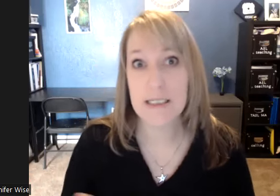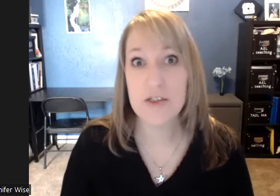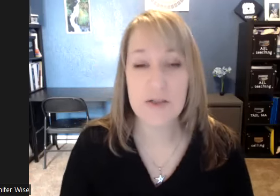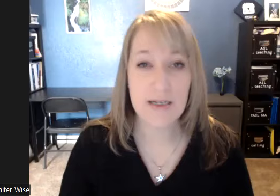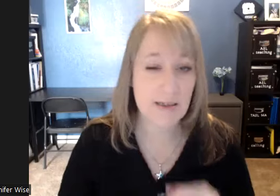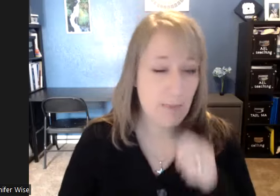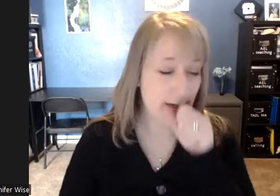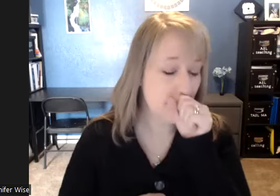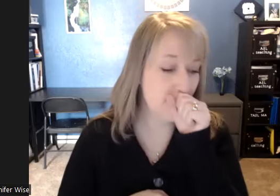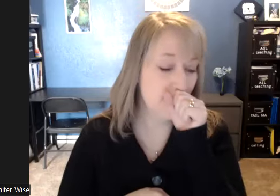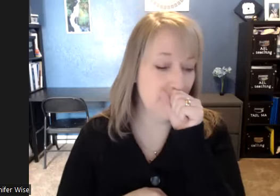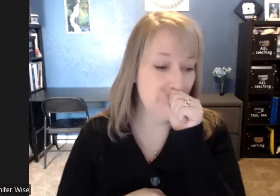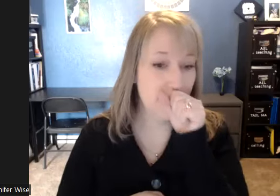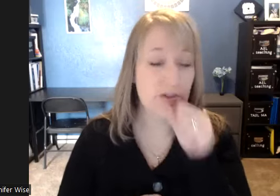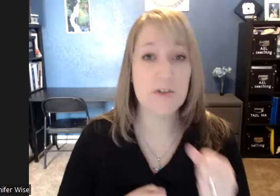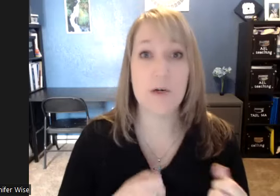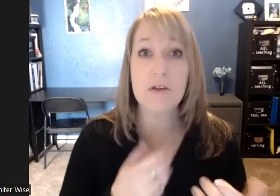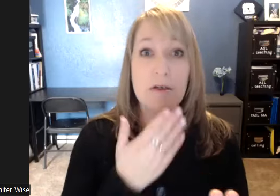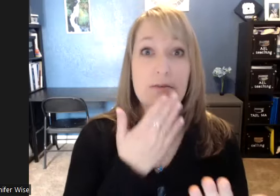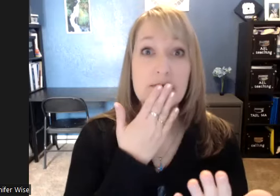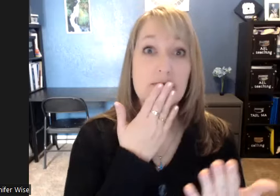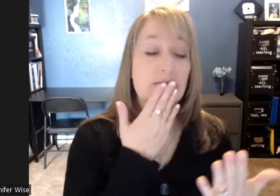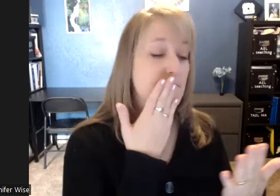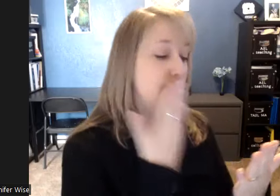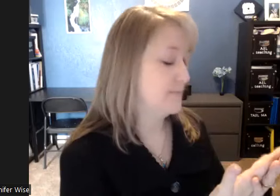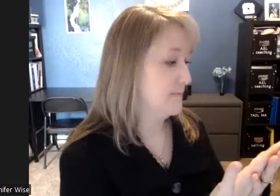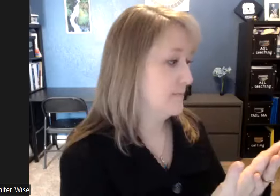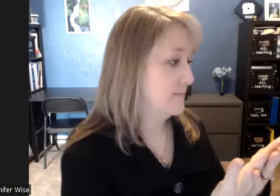idea, two signs combined. So you want to start with good.